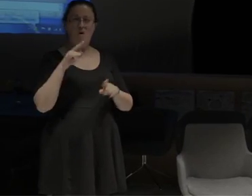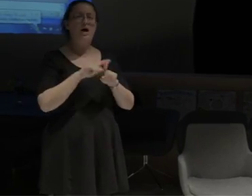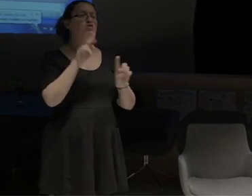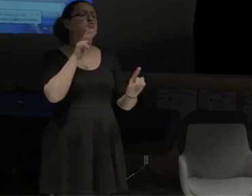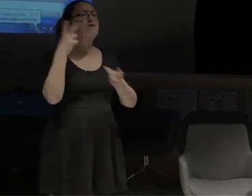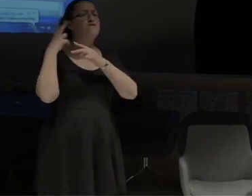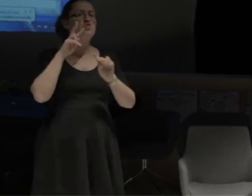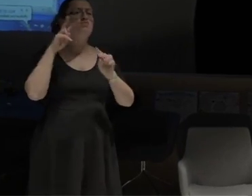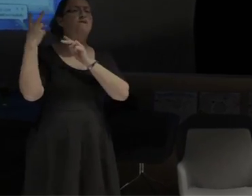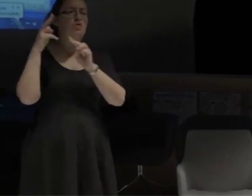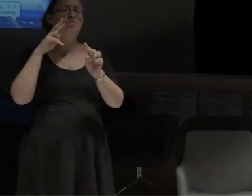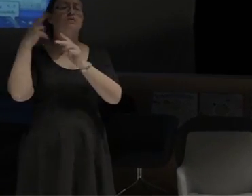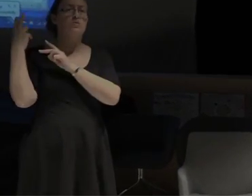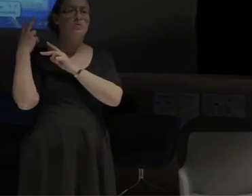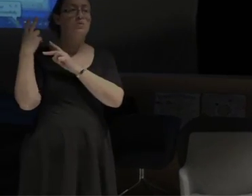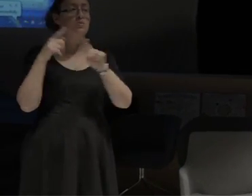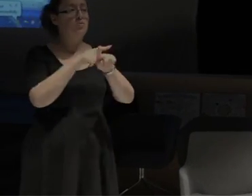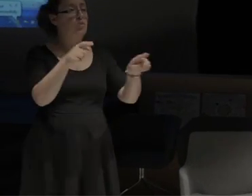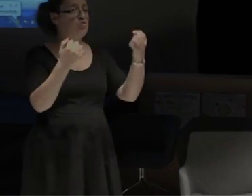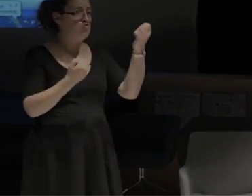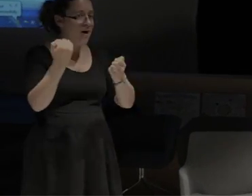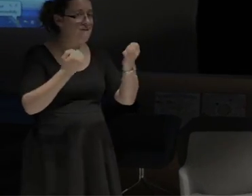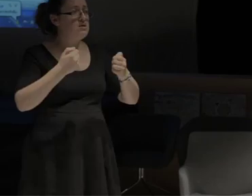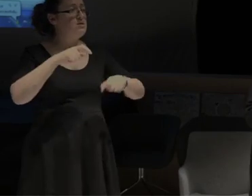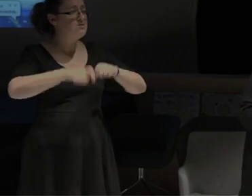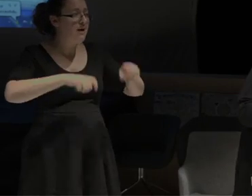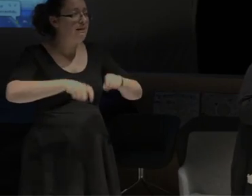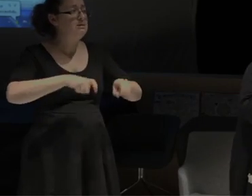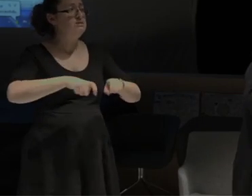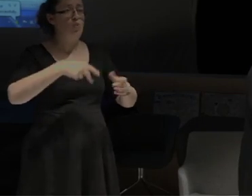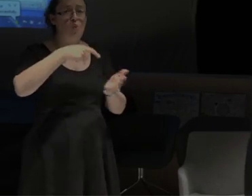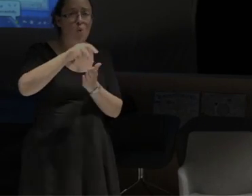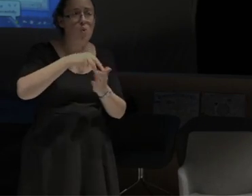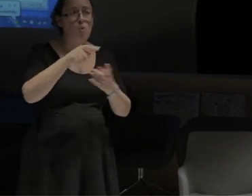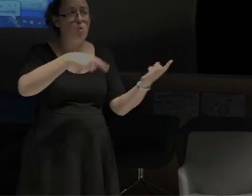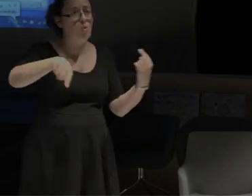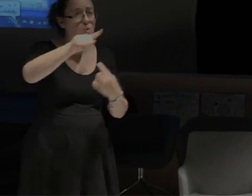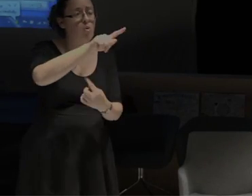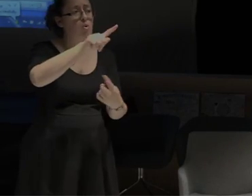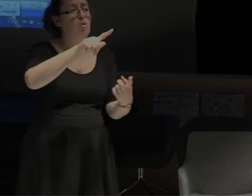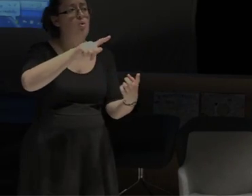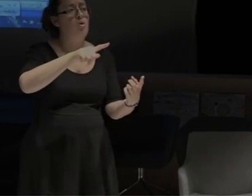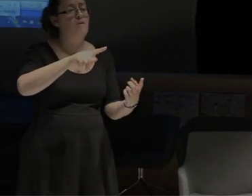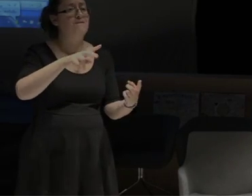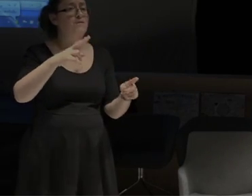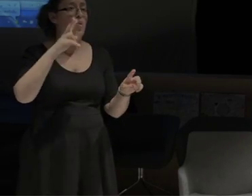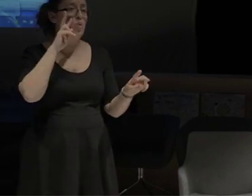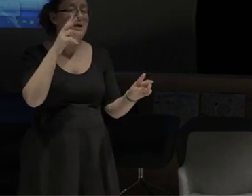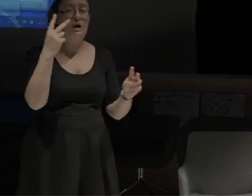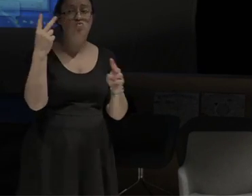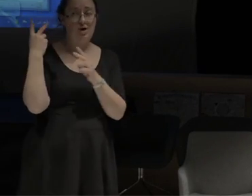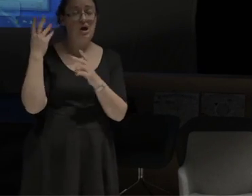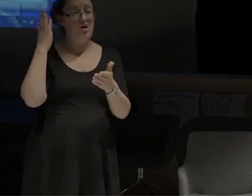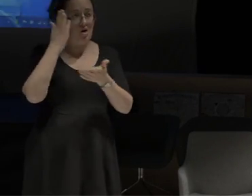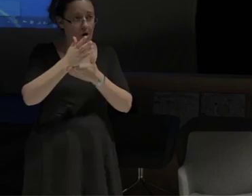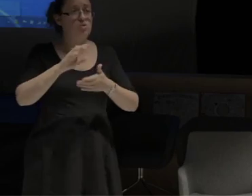all the time. And any of you who are drivers or cyclists or even walkers, I think that if you're always looking in the rear view, you're going to